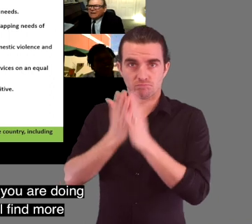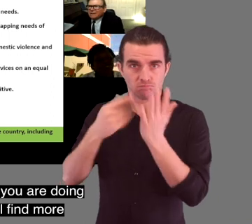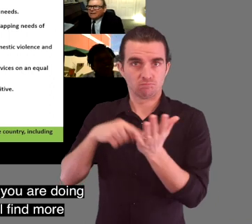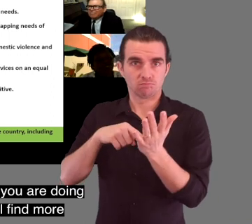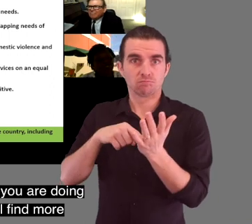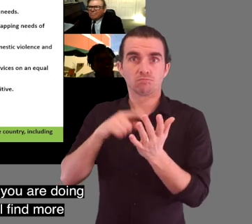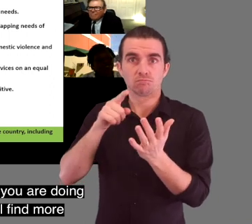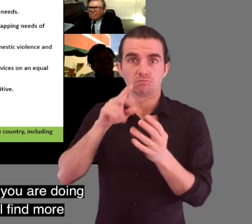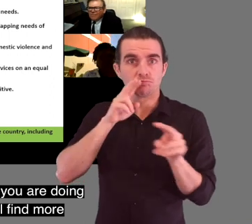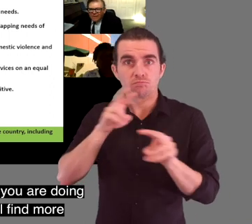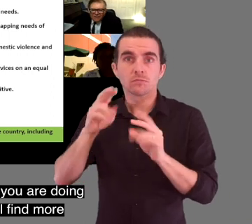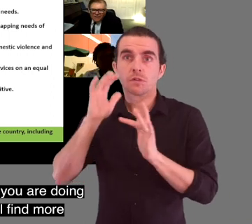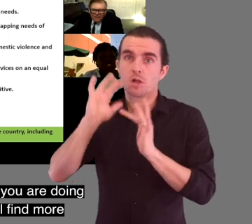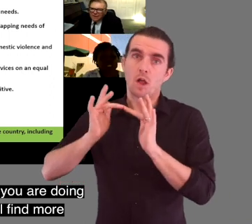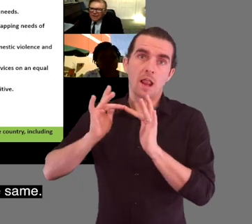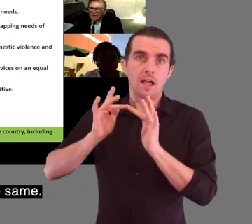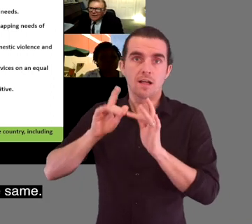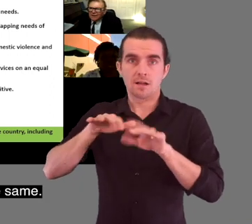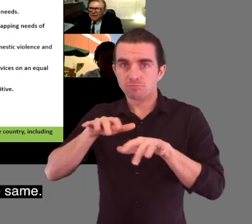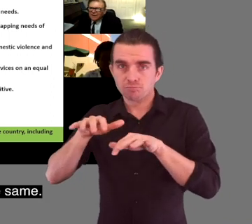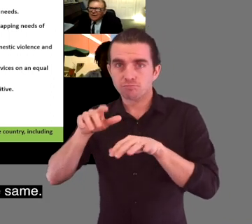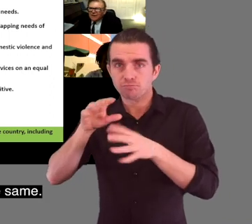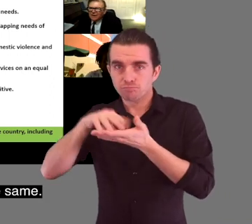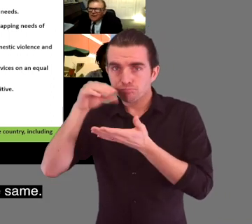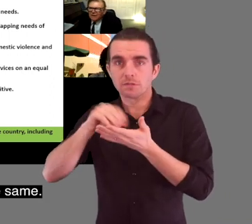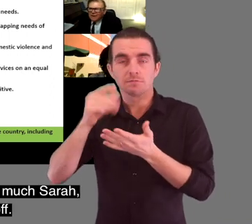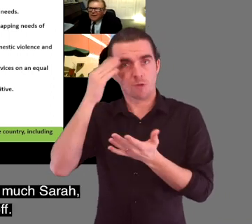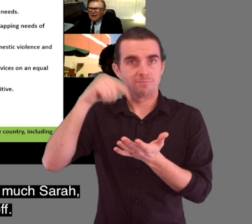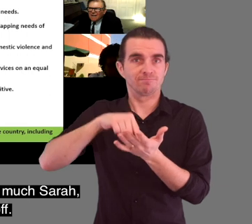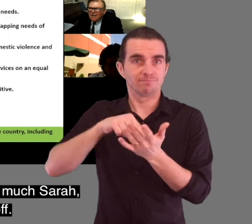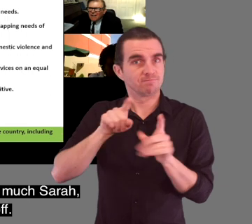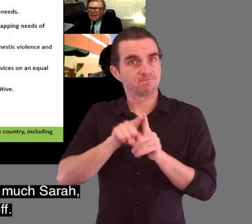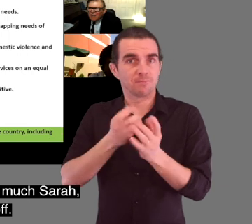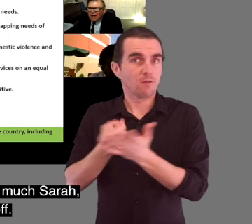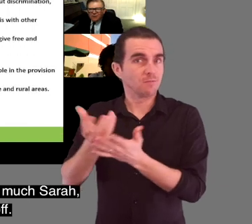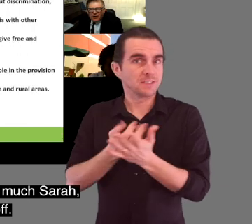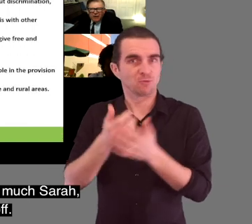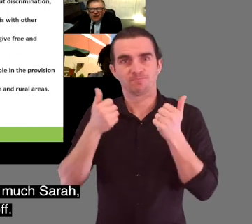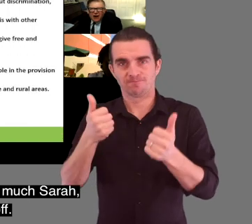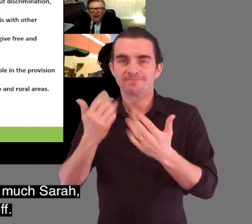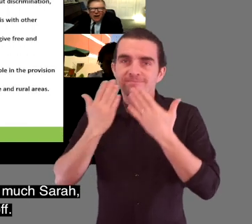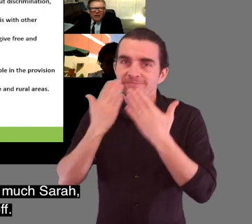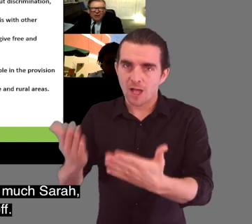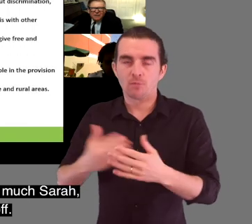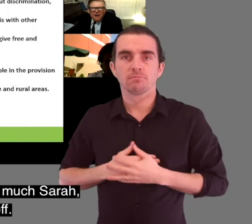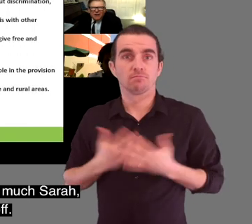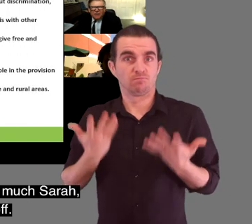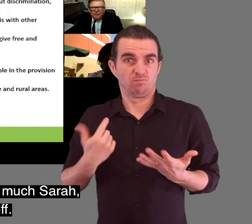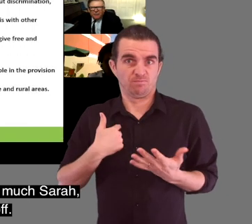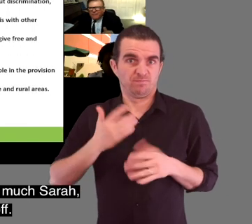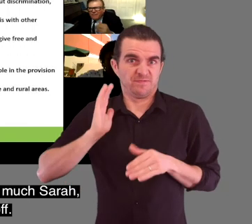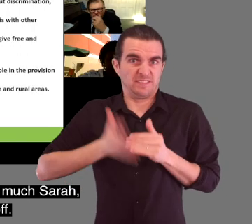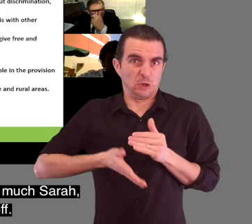doing the online course, you will find more information about the same. Thank you. Thank you very much, Sarah. Thank I'll you. just finish